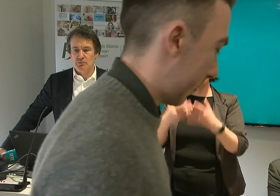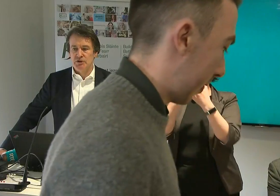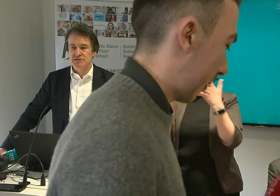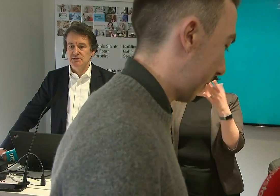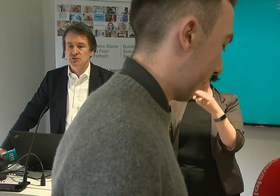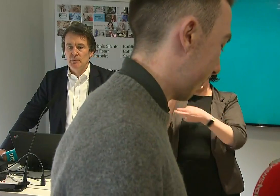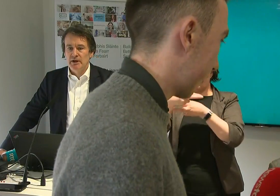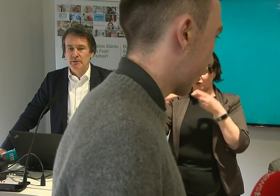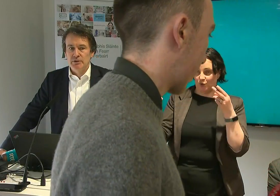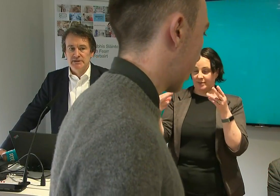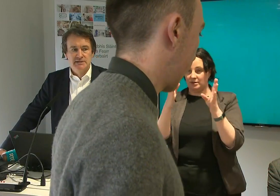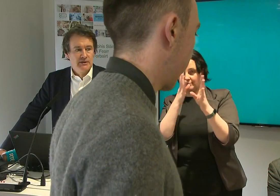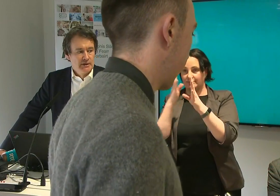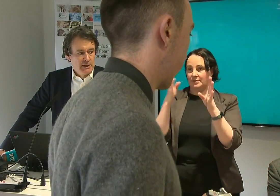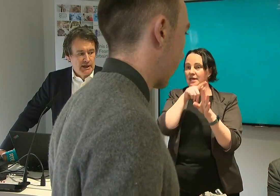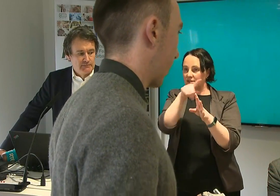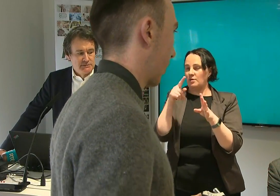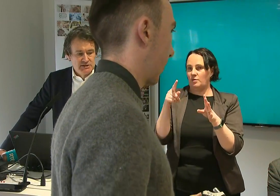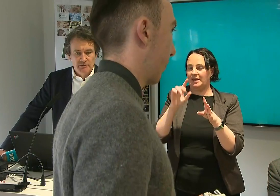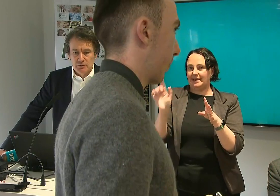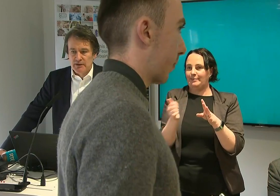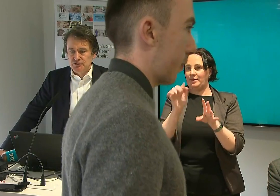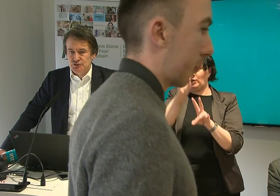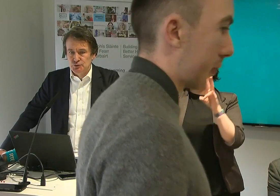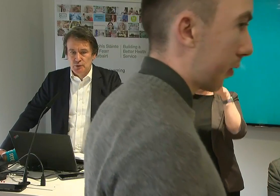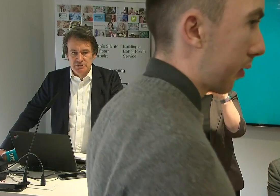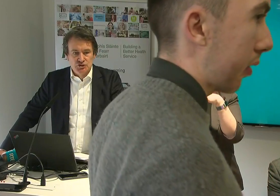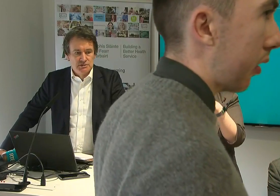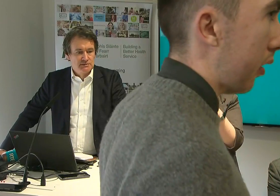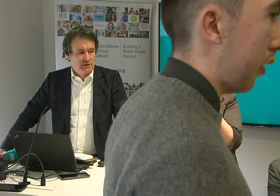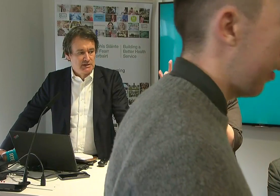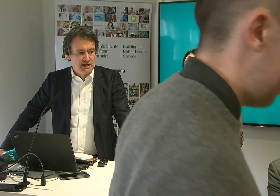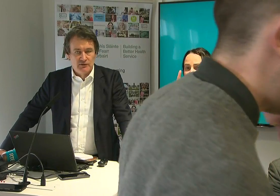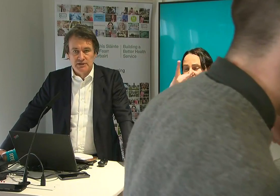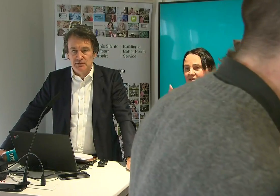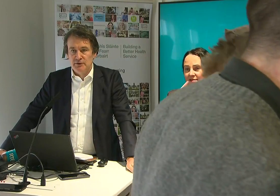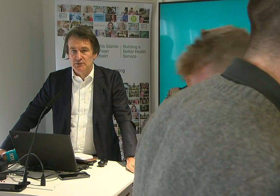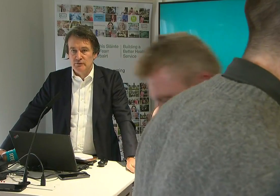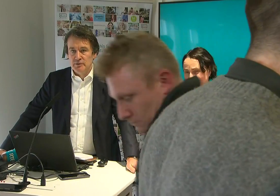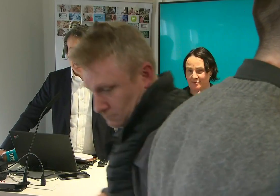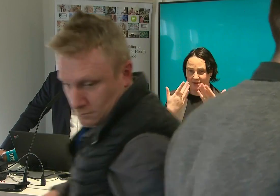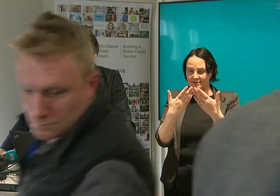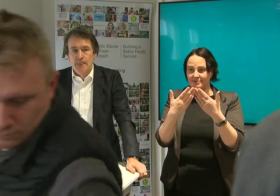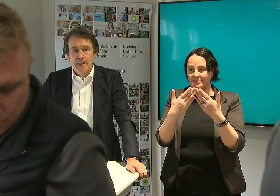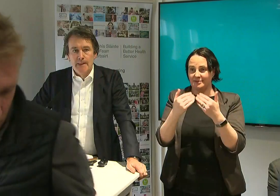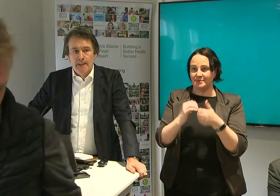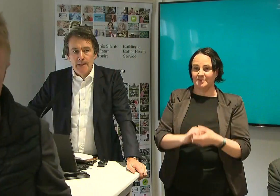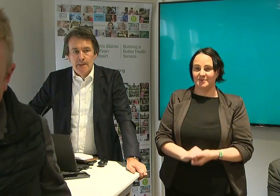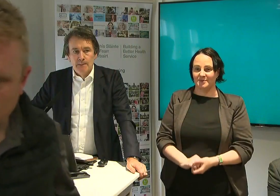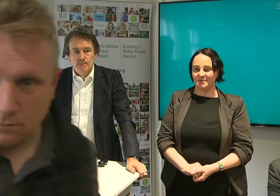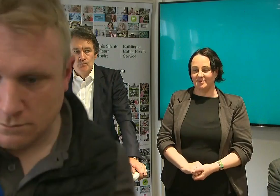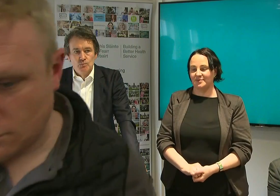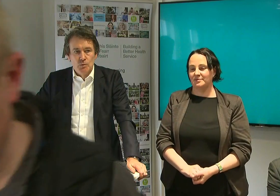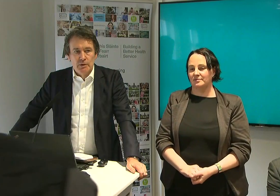questions per person to a minimum, please. I'll stop you after two questions because I have got to be fair to everybody here. Okay,